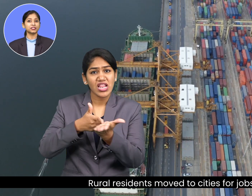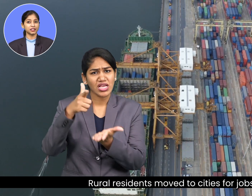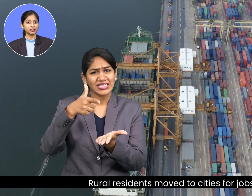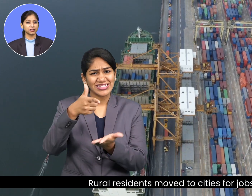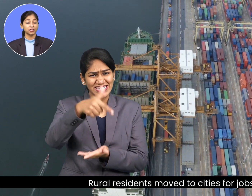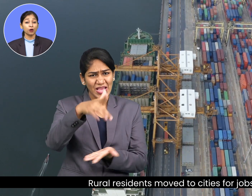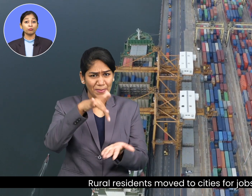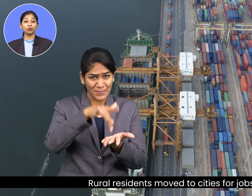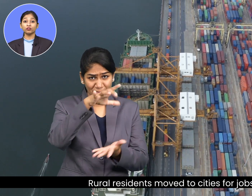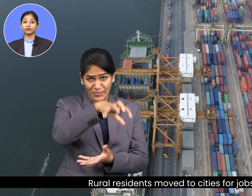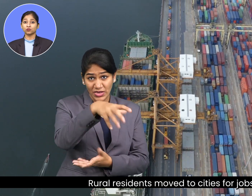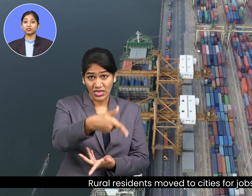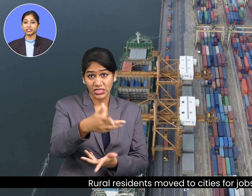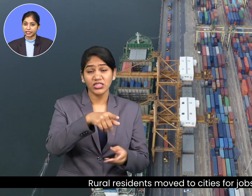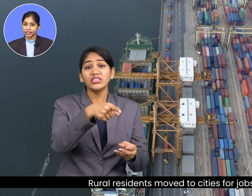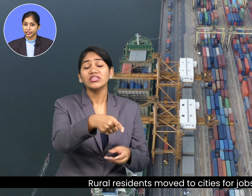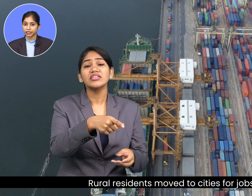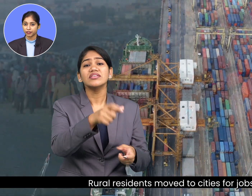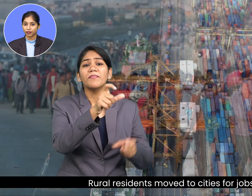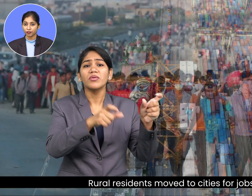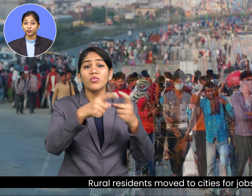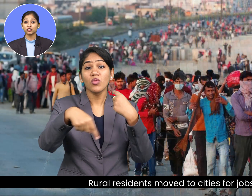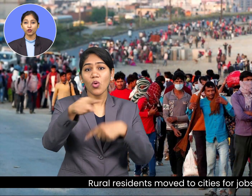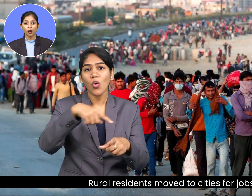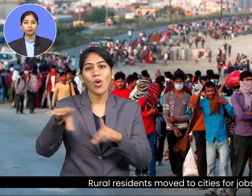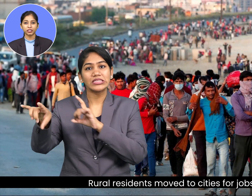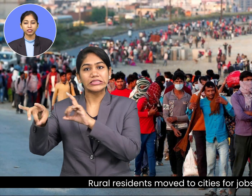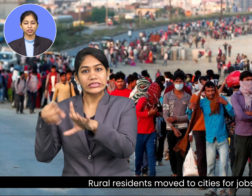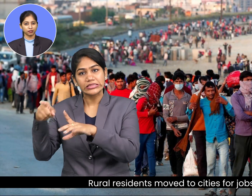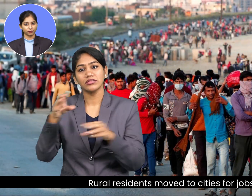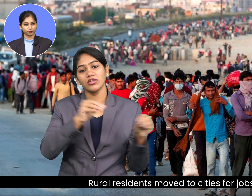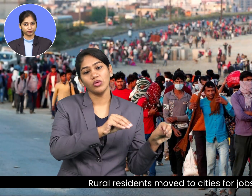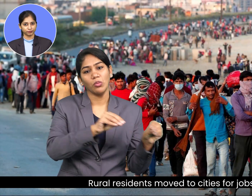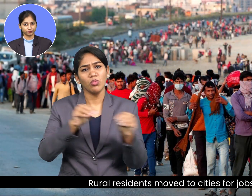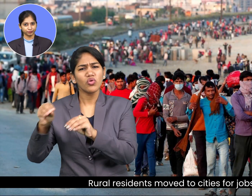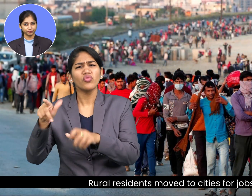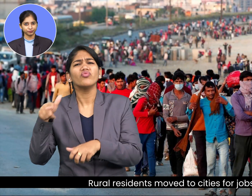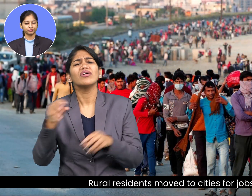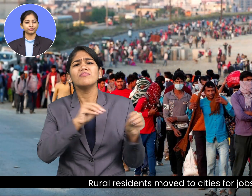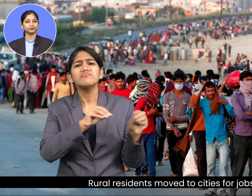Rural residents moved to cities for jobs.